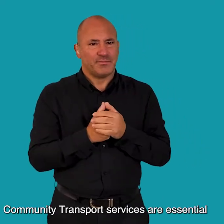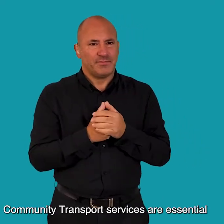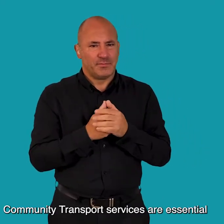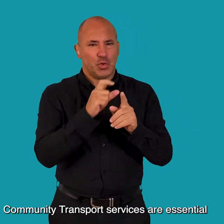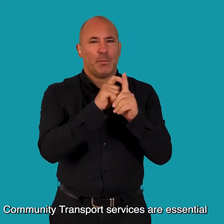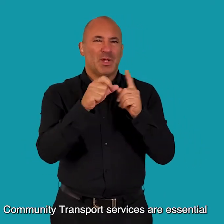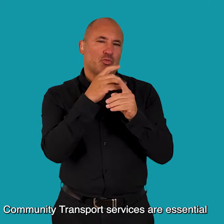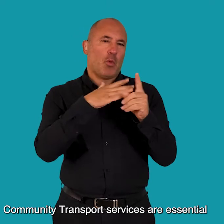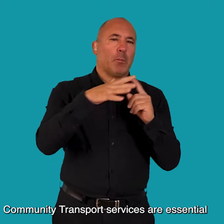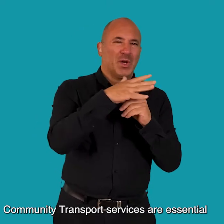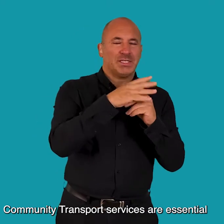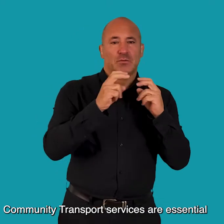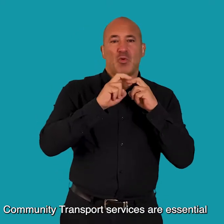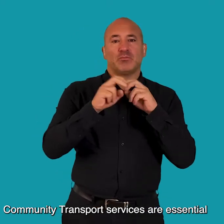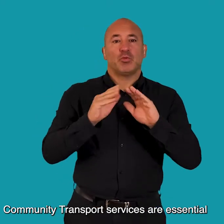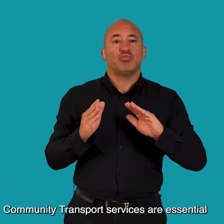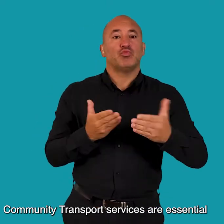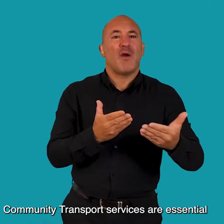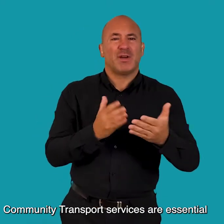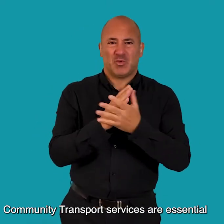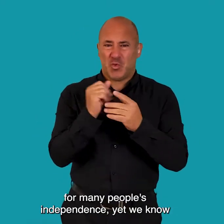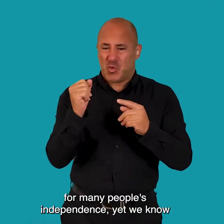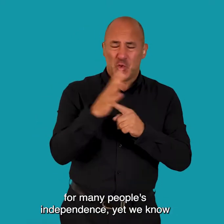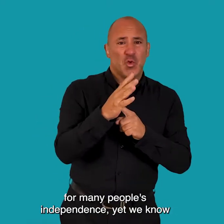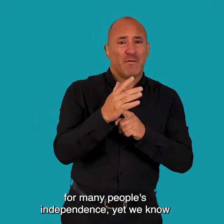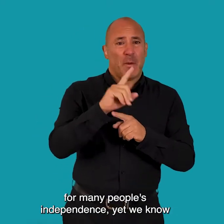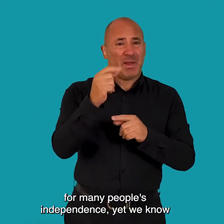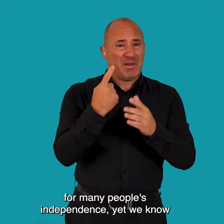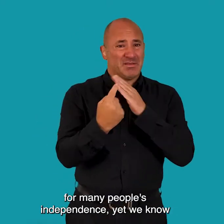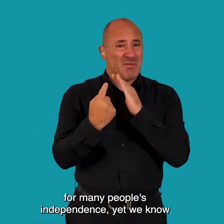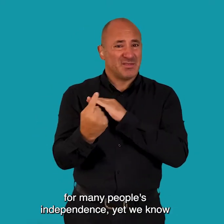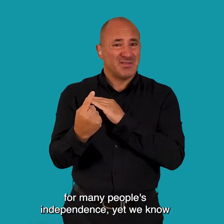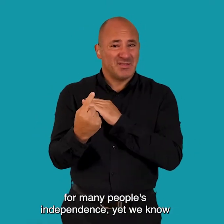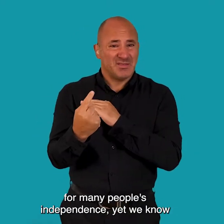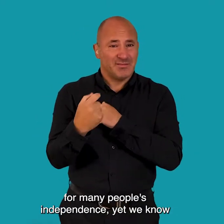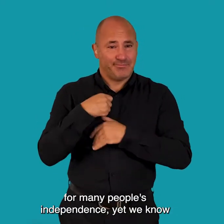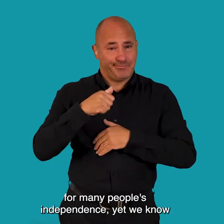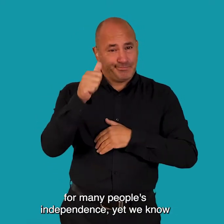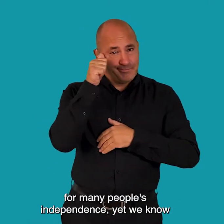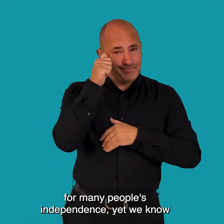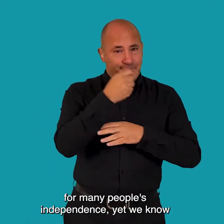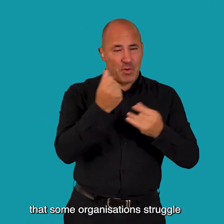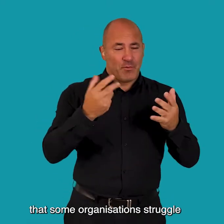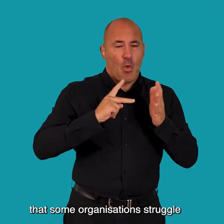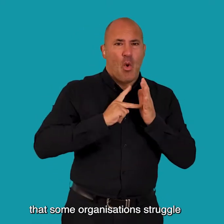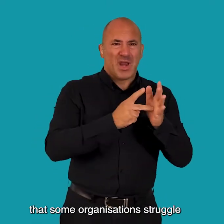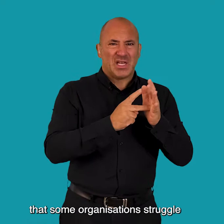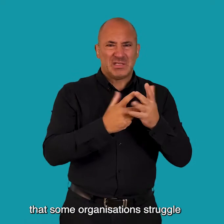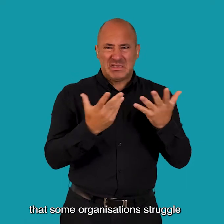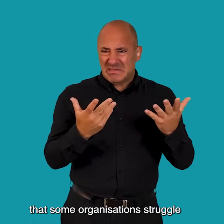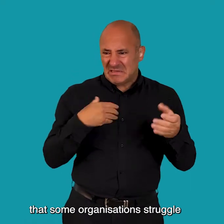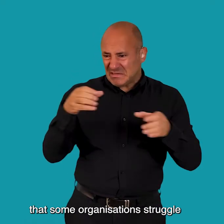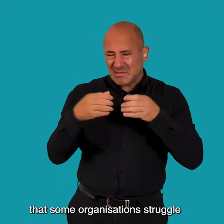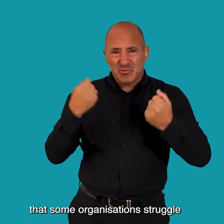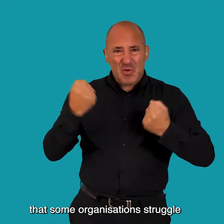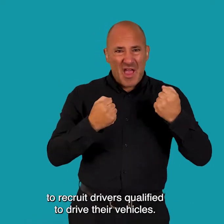Community transport services are essential for many people's independence, yet we know that some organisations struggle to